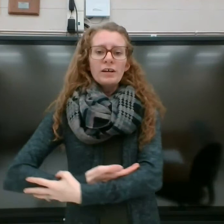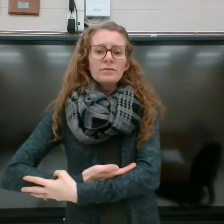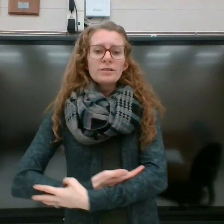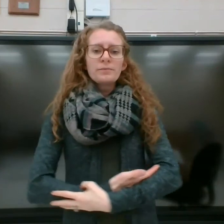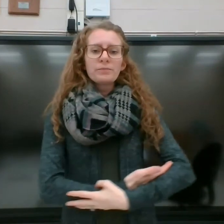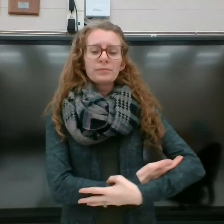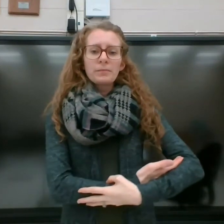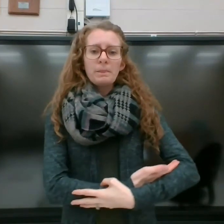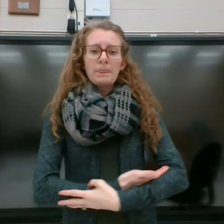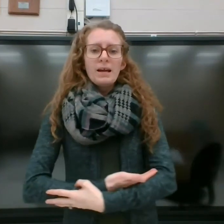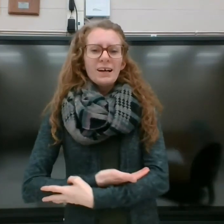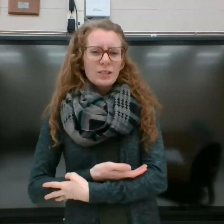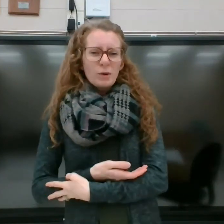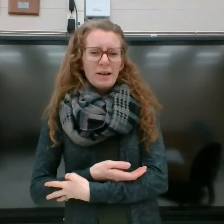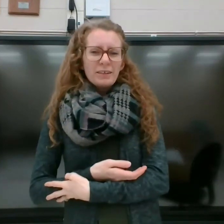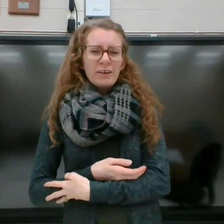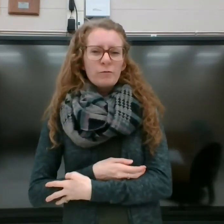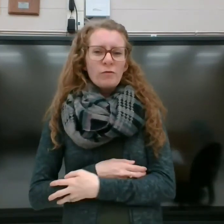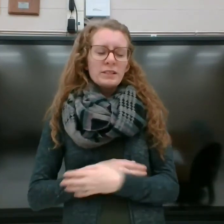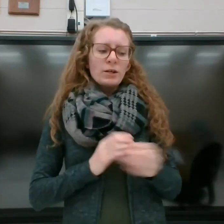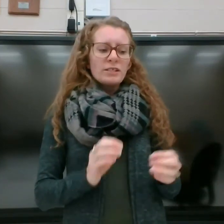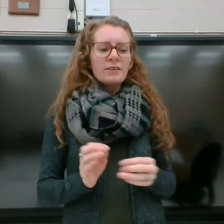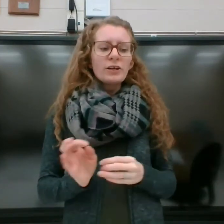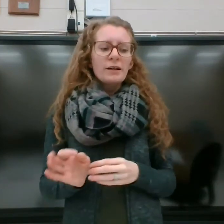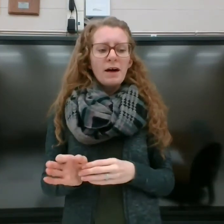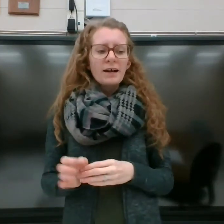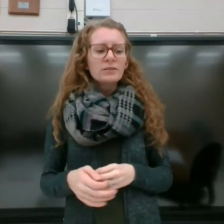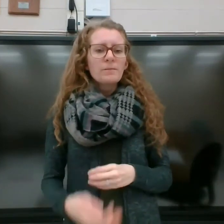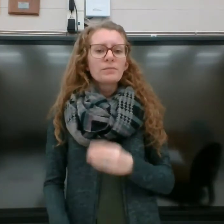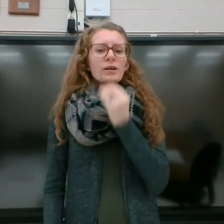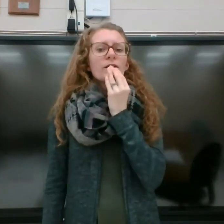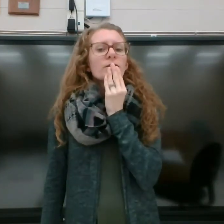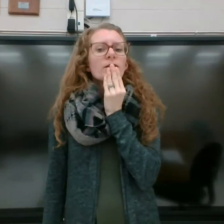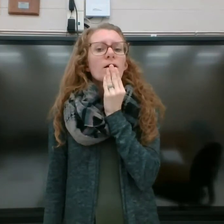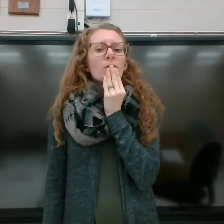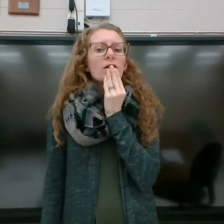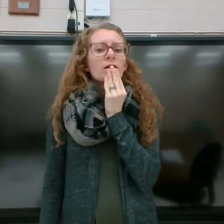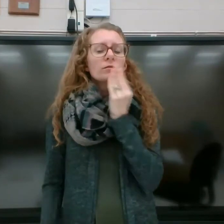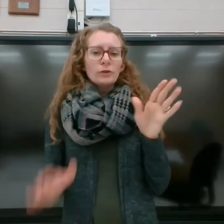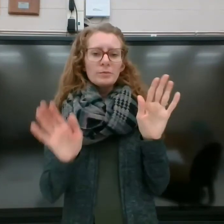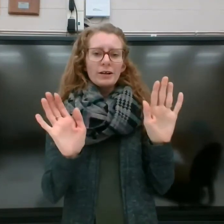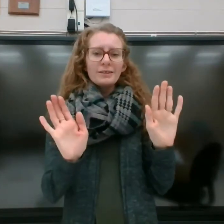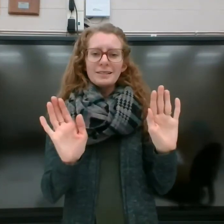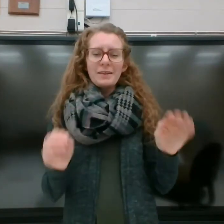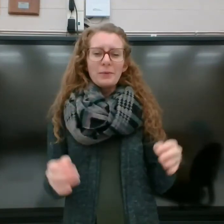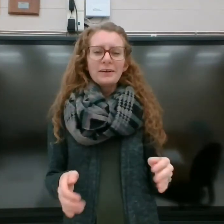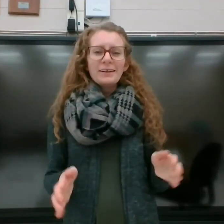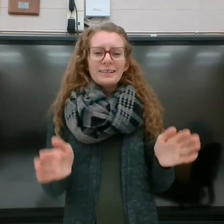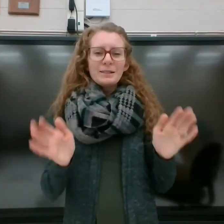infant, and this is where we have a lot of movement. So tender and mild. So, I'm sorry, it's not that part.